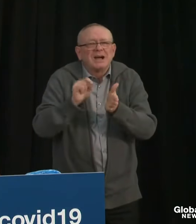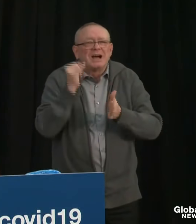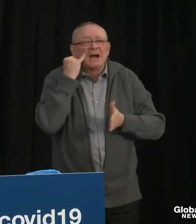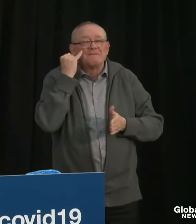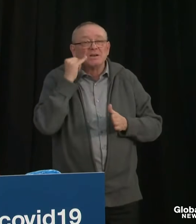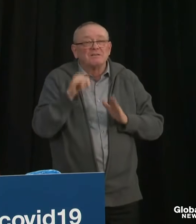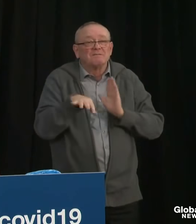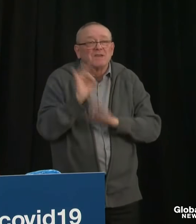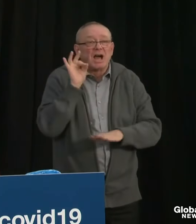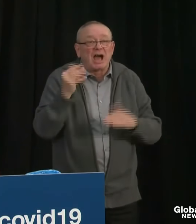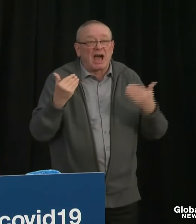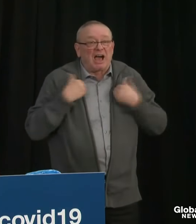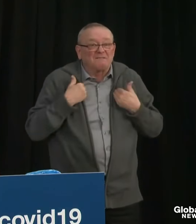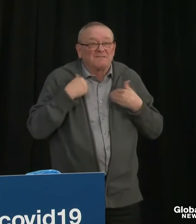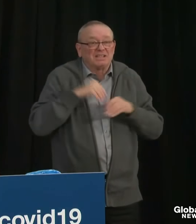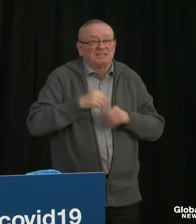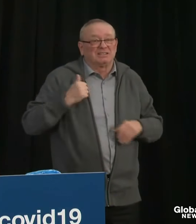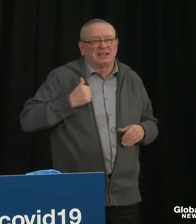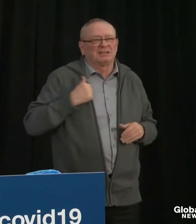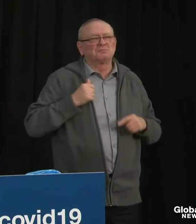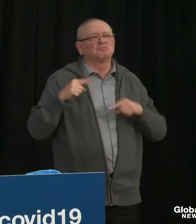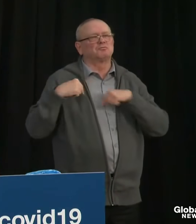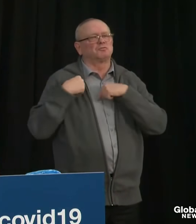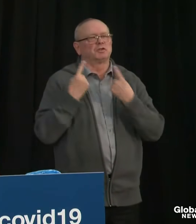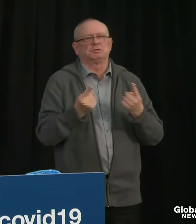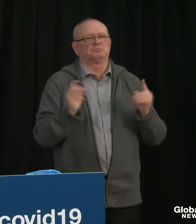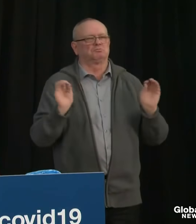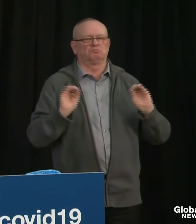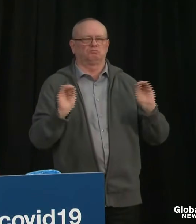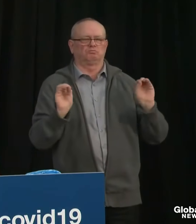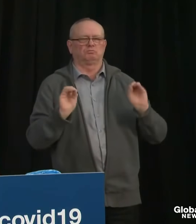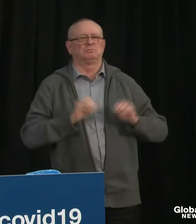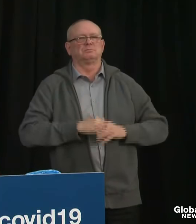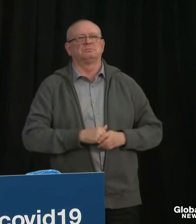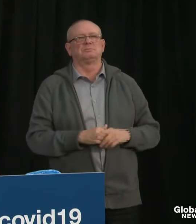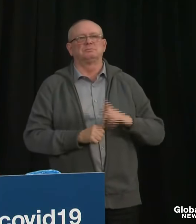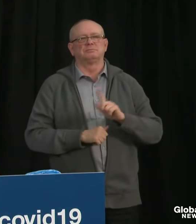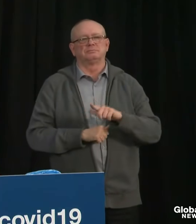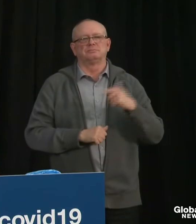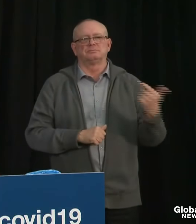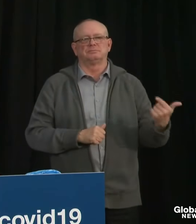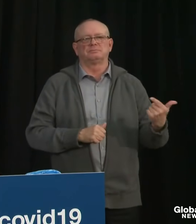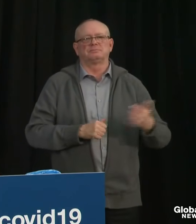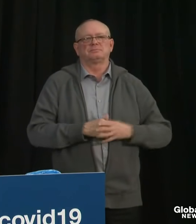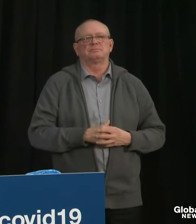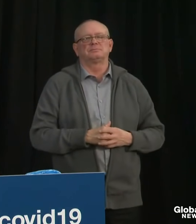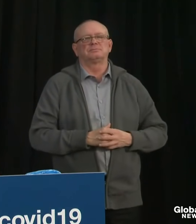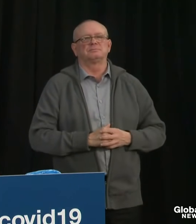evidence that it has arrived. Operator, can you put through the next question, please?